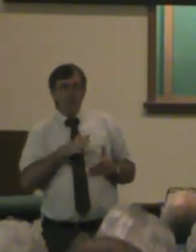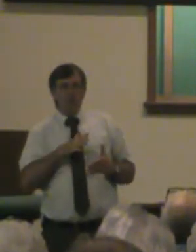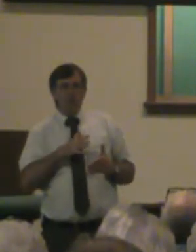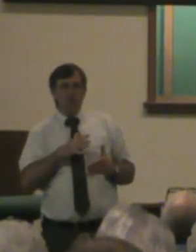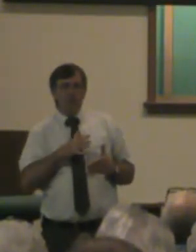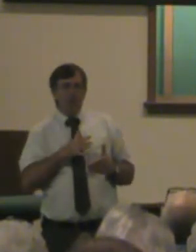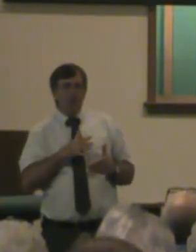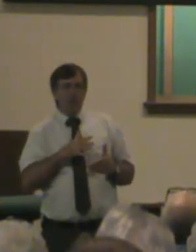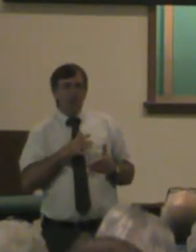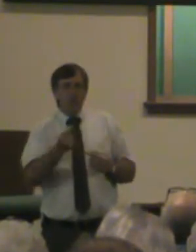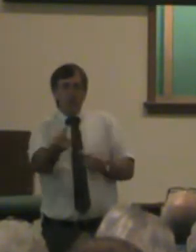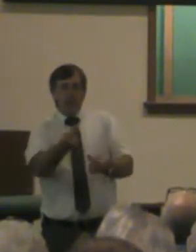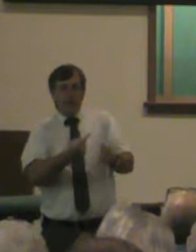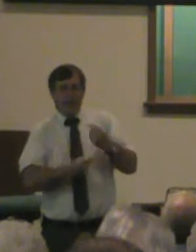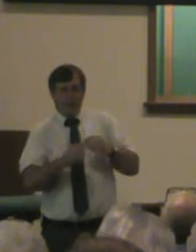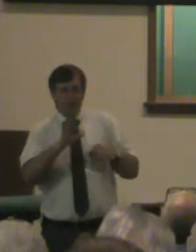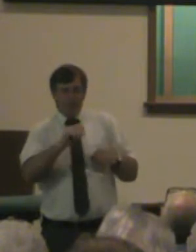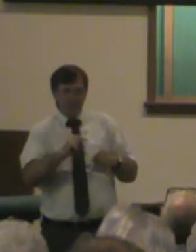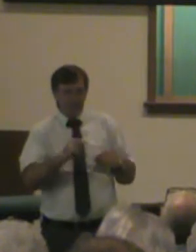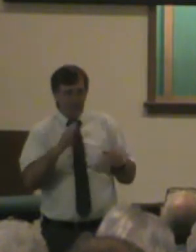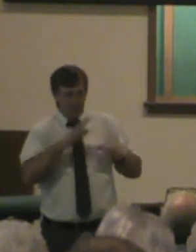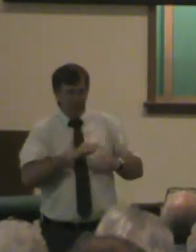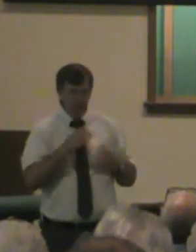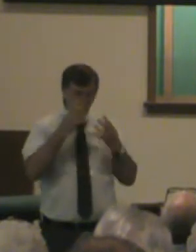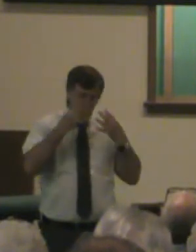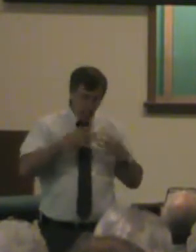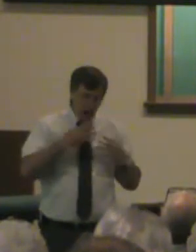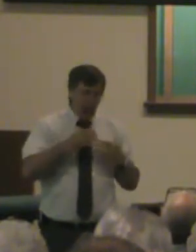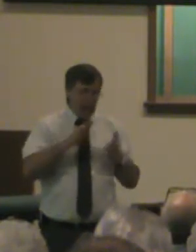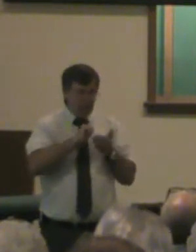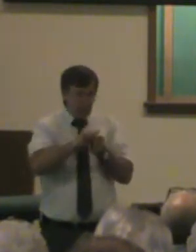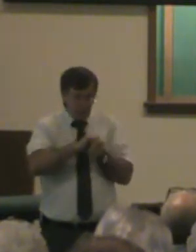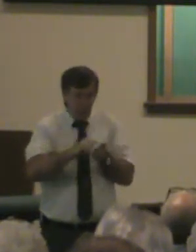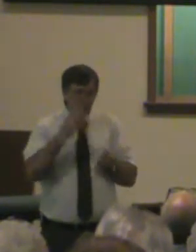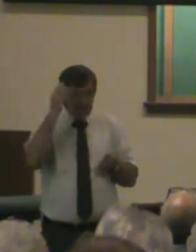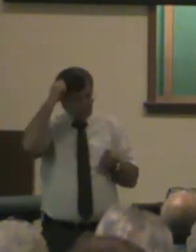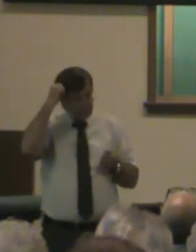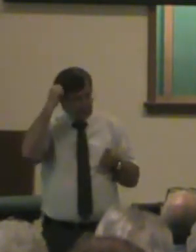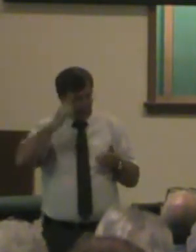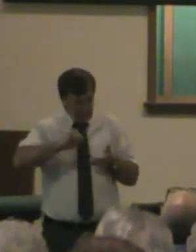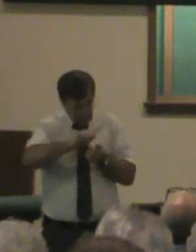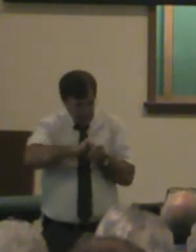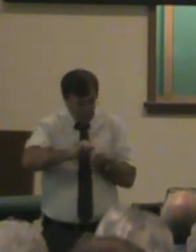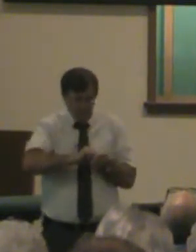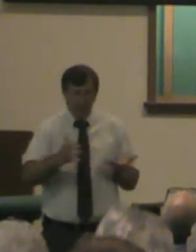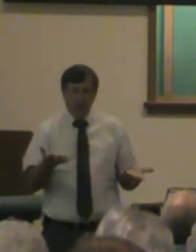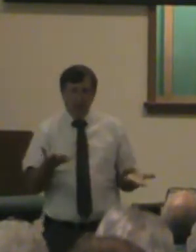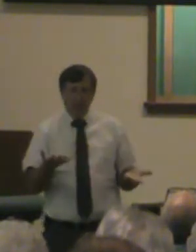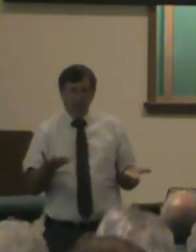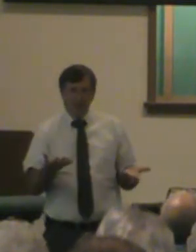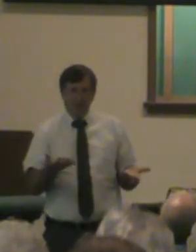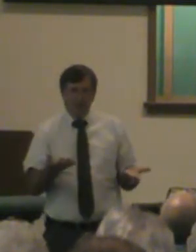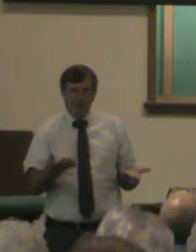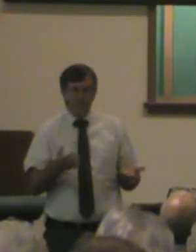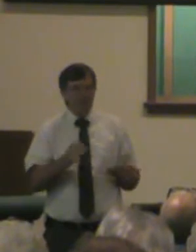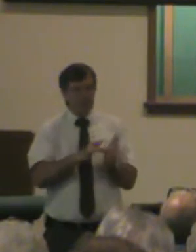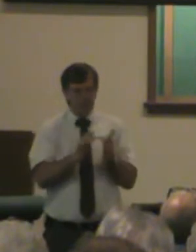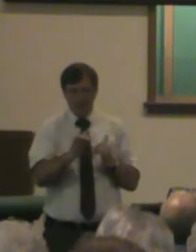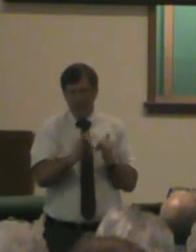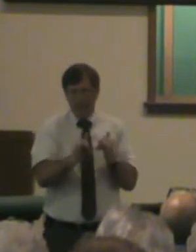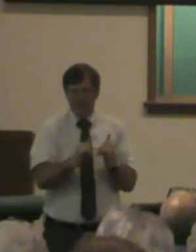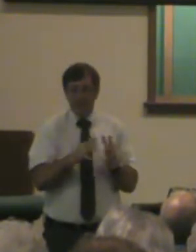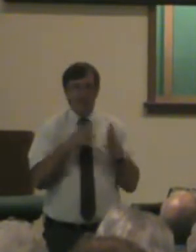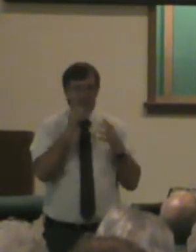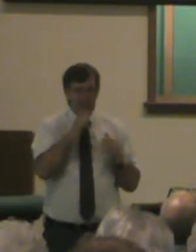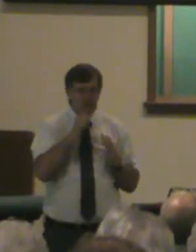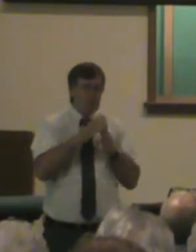came at his feet and began to cry and wipe his feet with the hairs of her head. That's the same word. It carries the idea he was in such pain